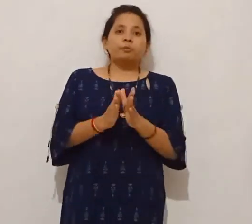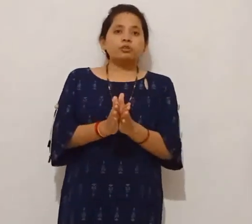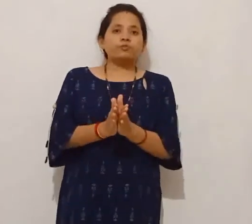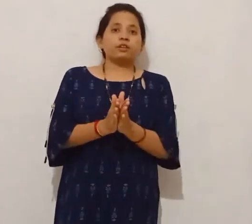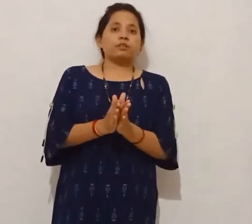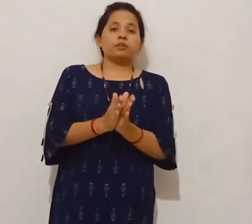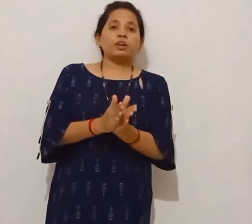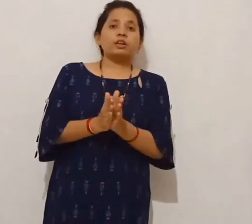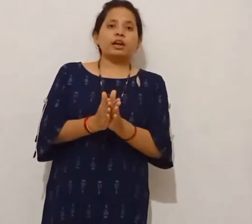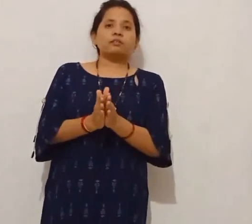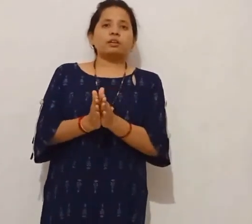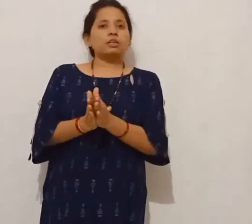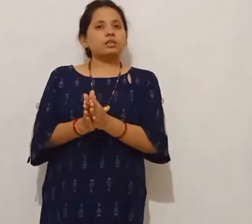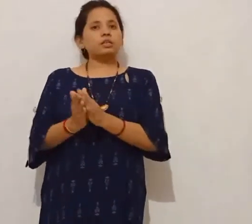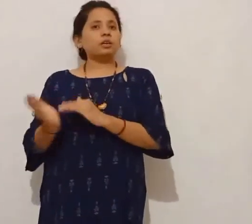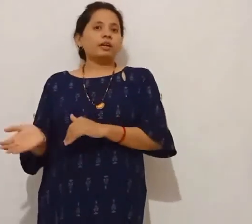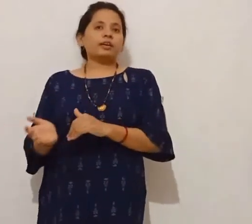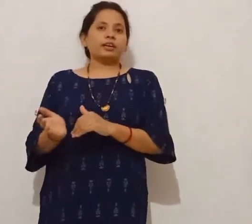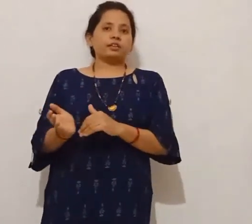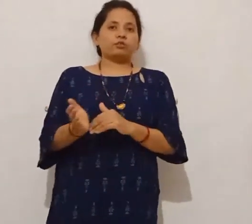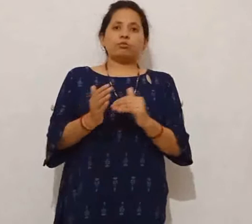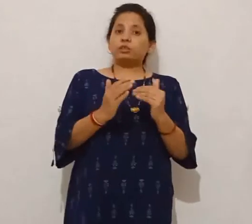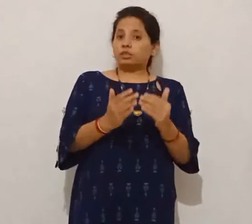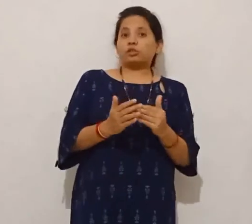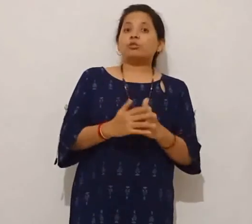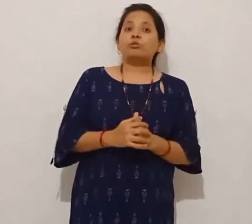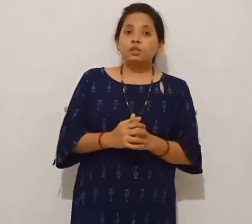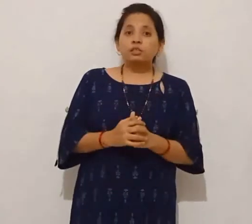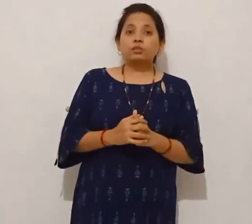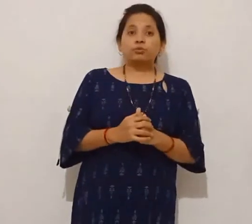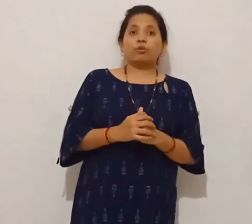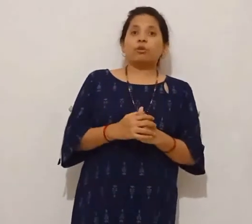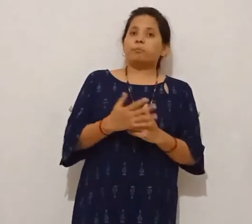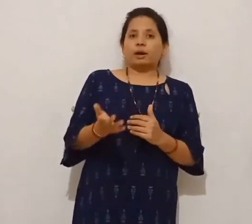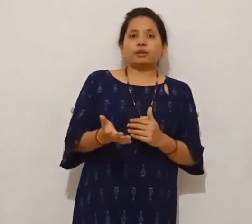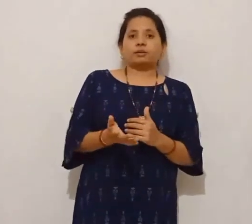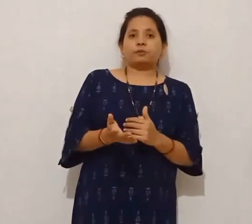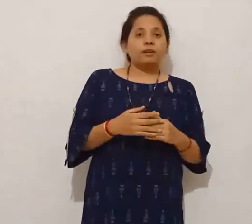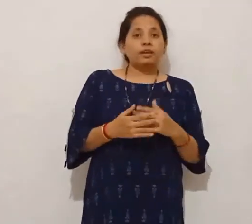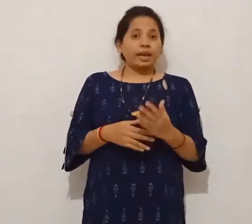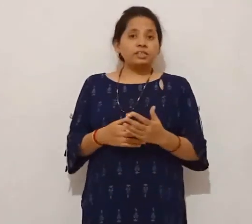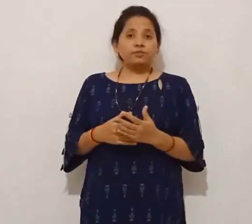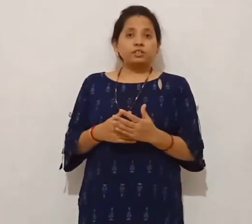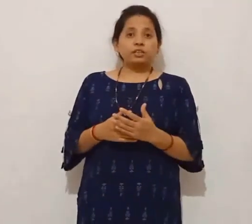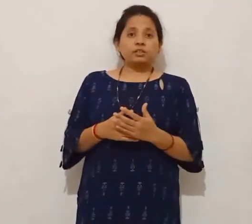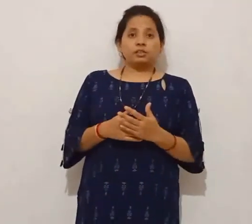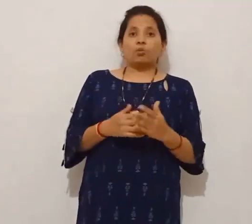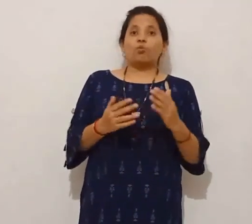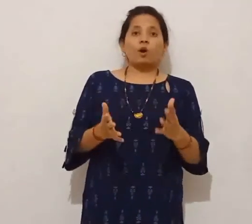because we can get their things in credit. So this is also the reason to go market. Next feature is